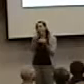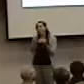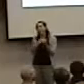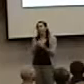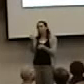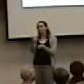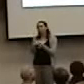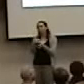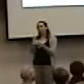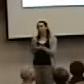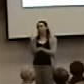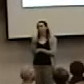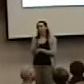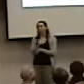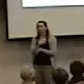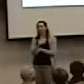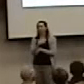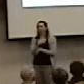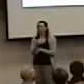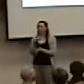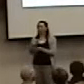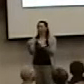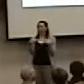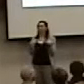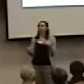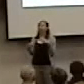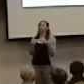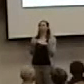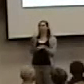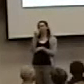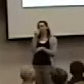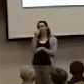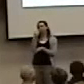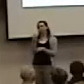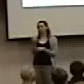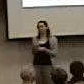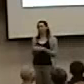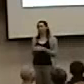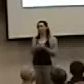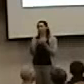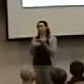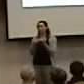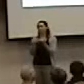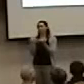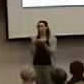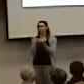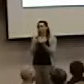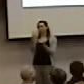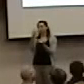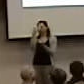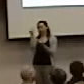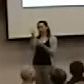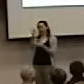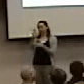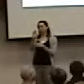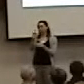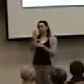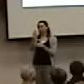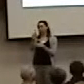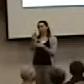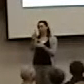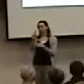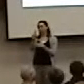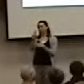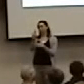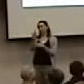time. There's some knowledge that we'd like to have that we don't. Sometimes we forget our boundaries, and we understand